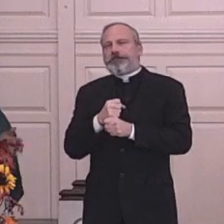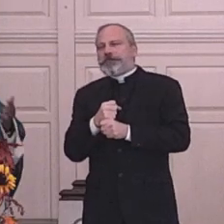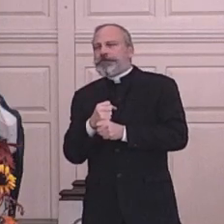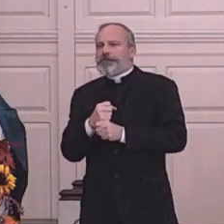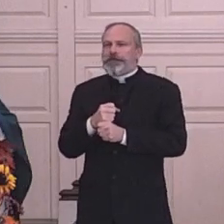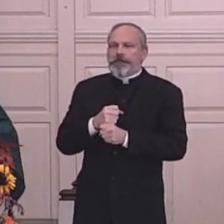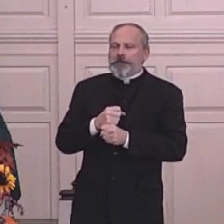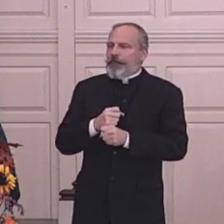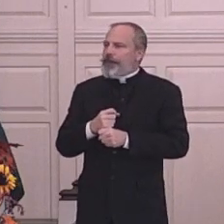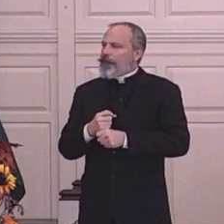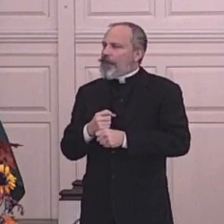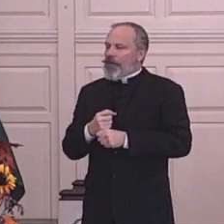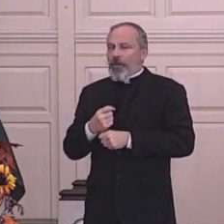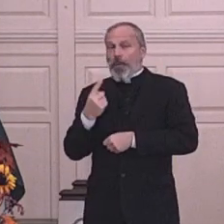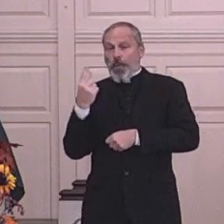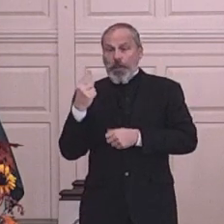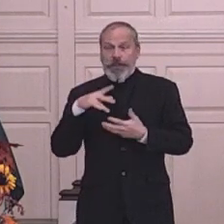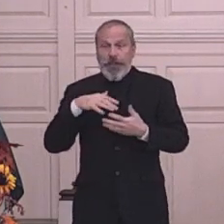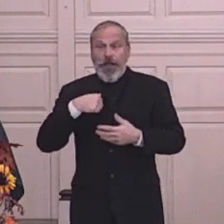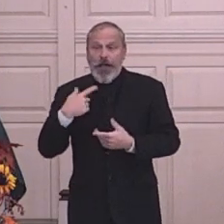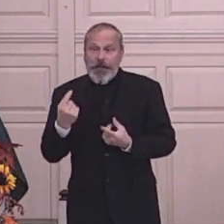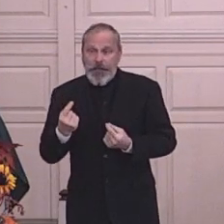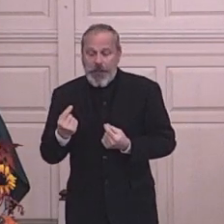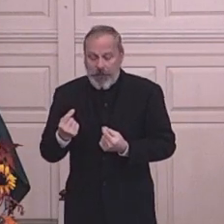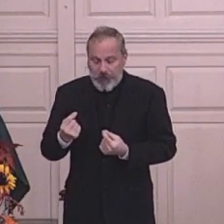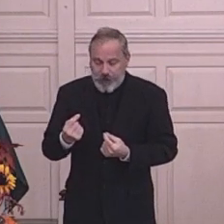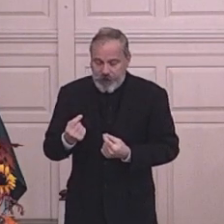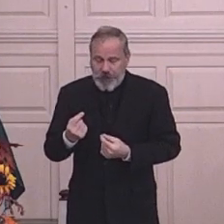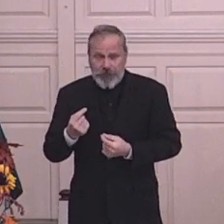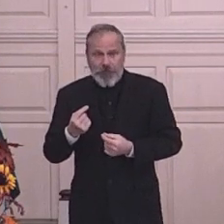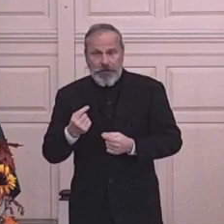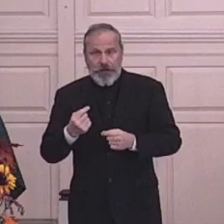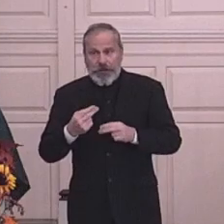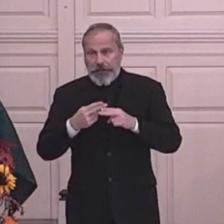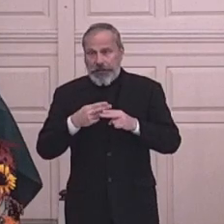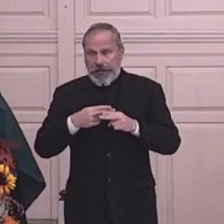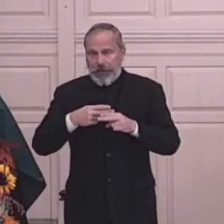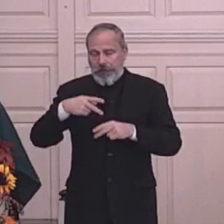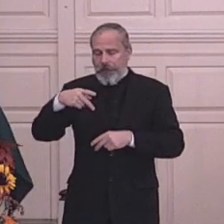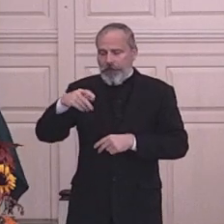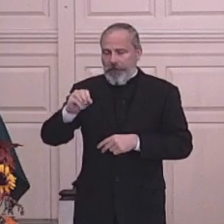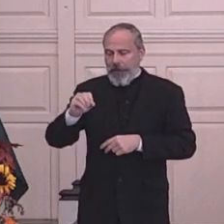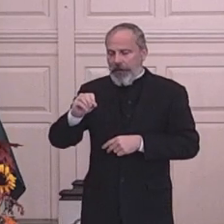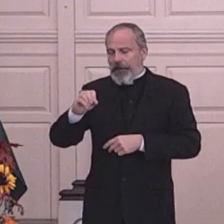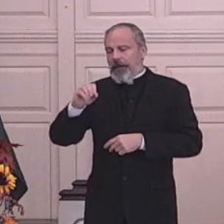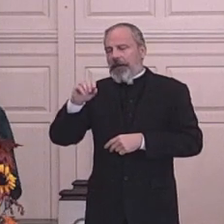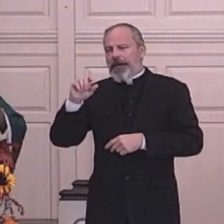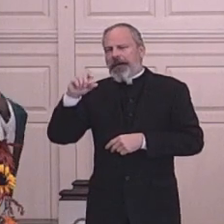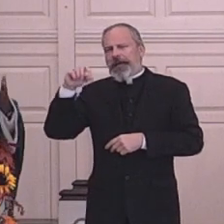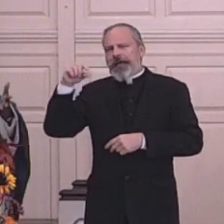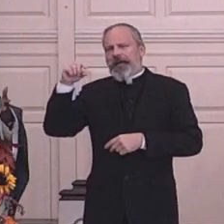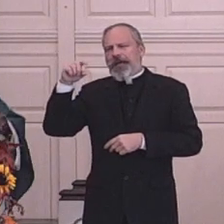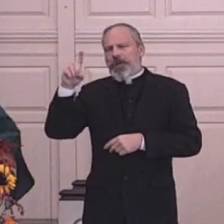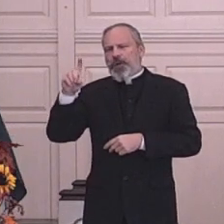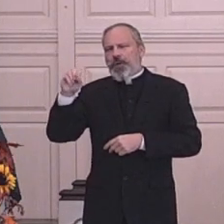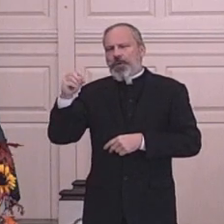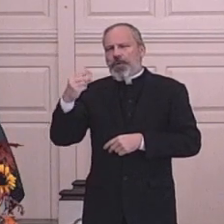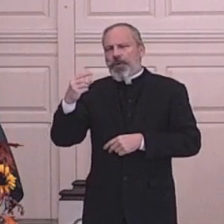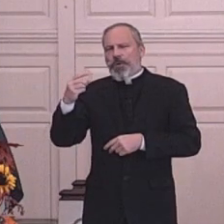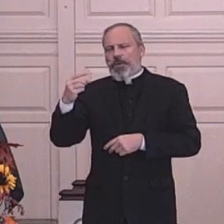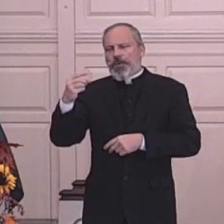in one study that I've done, that study is called pedagogy, the art of